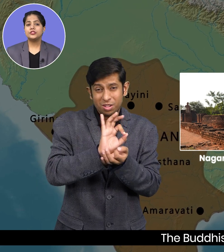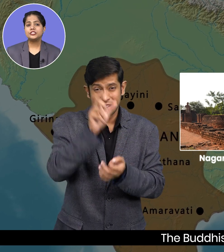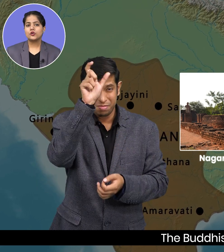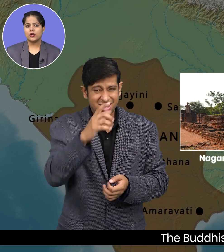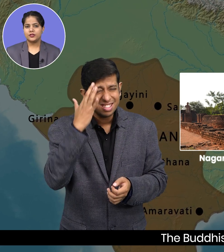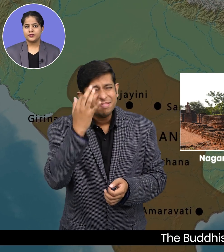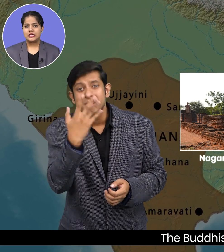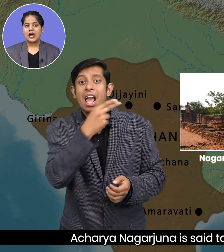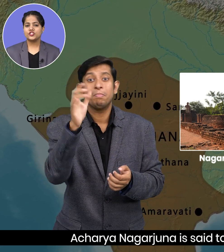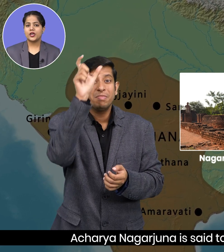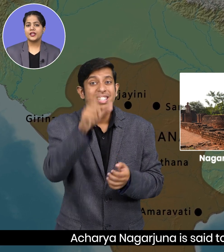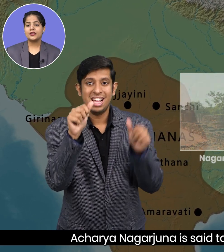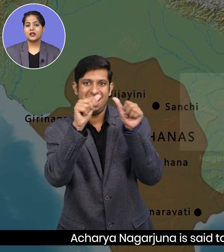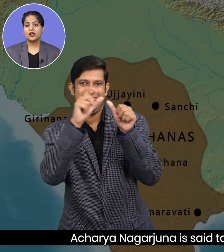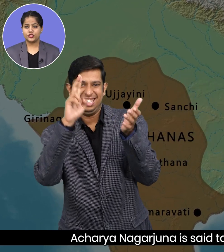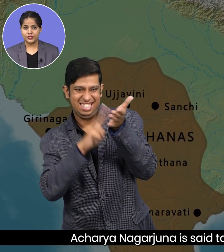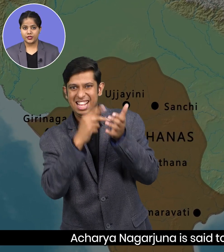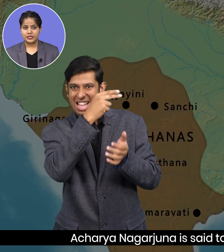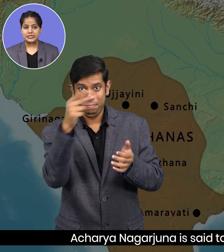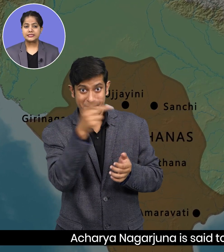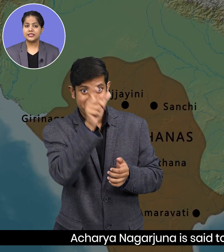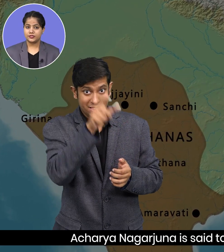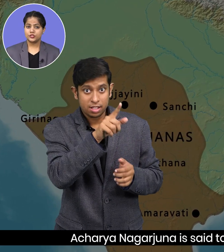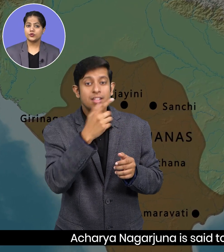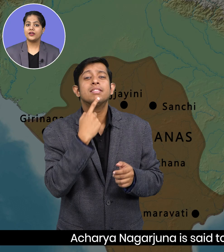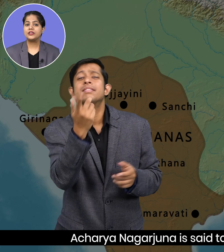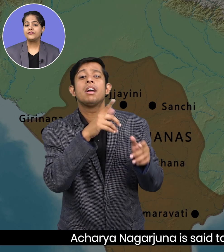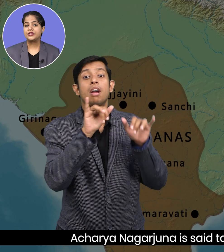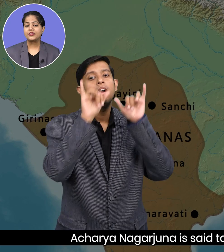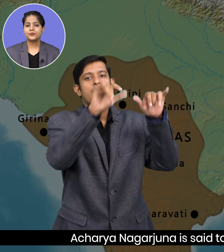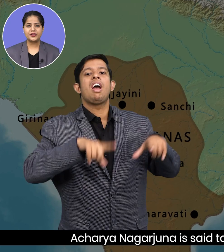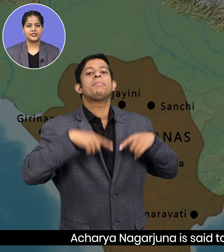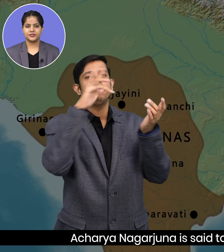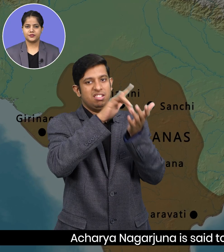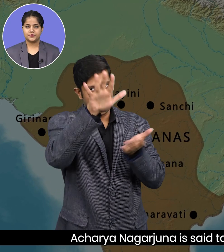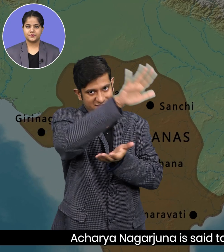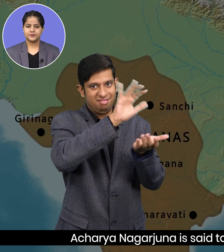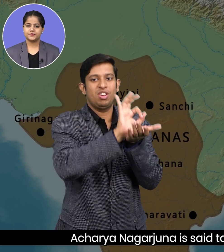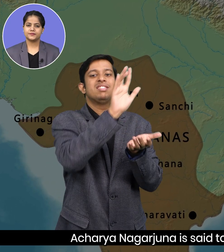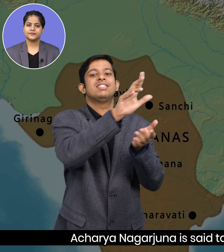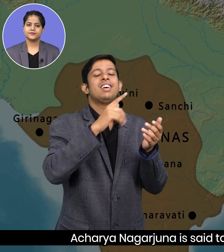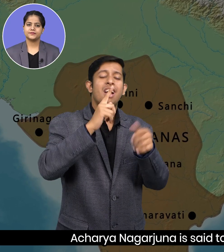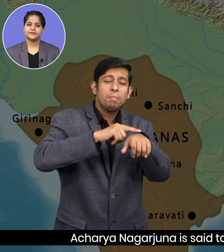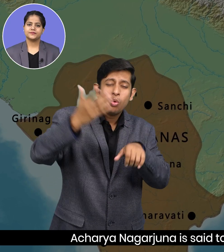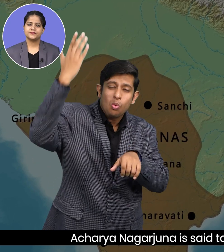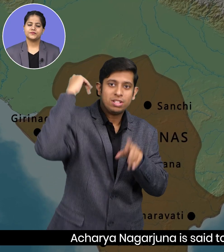The Buddhist scholar Acharya Nagarjuna is said to have lived in their period.